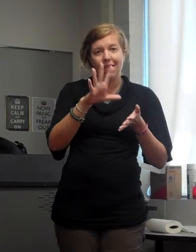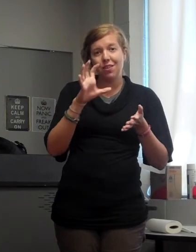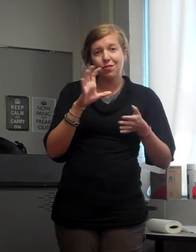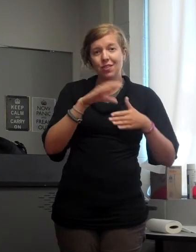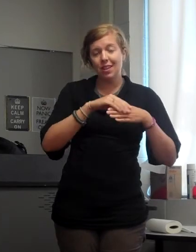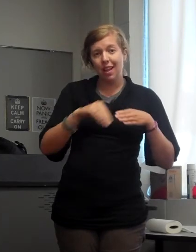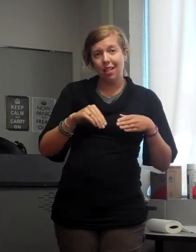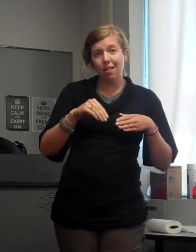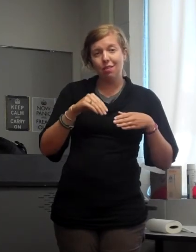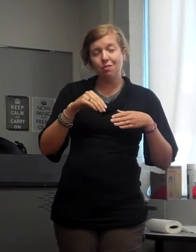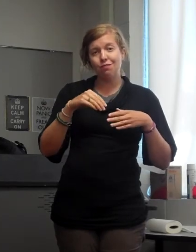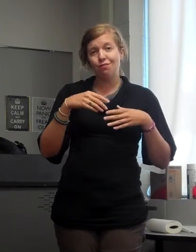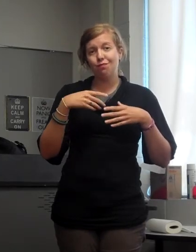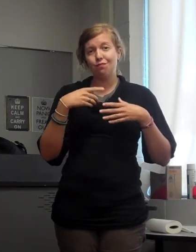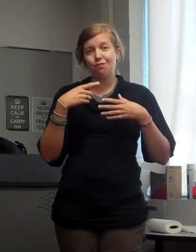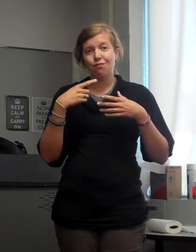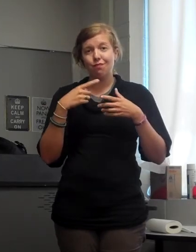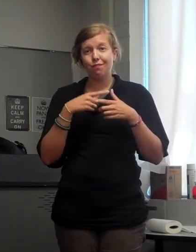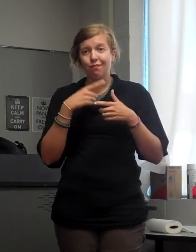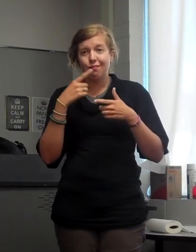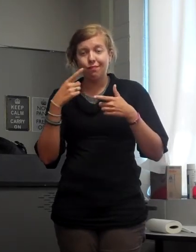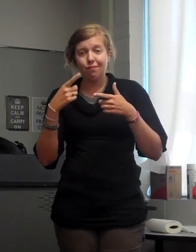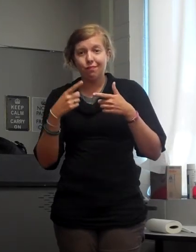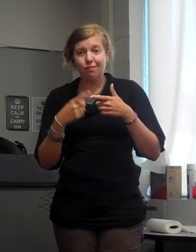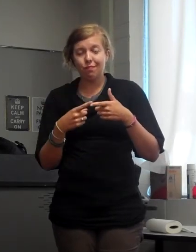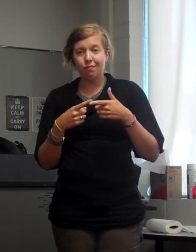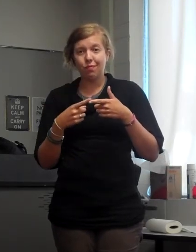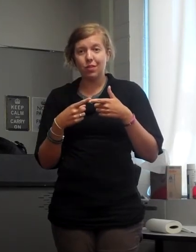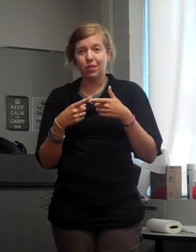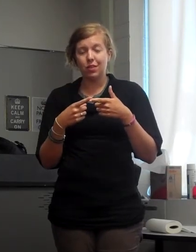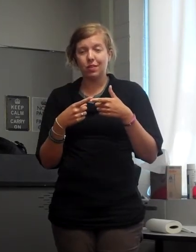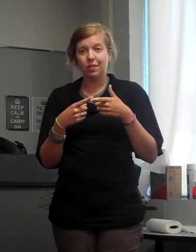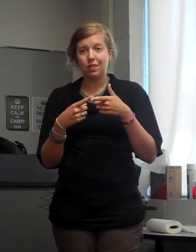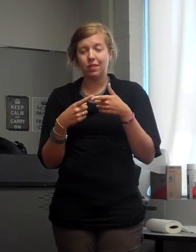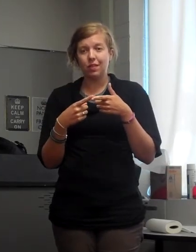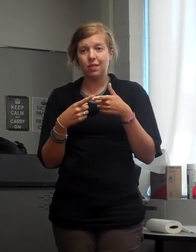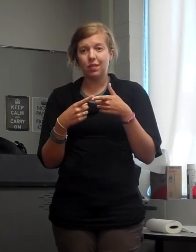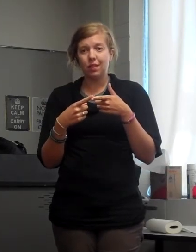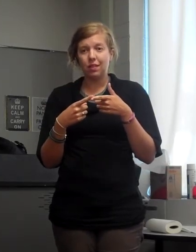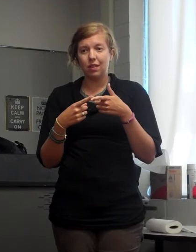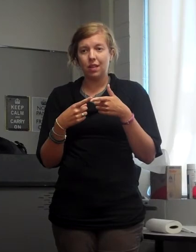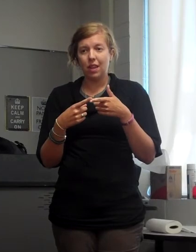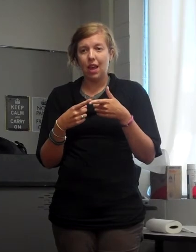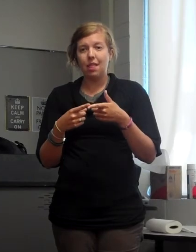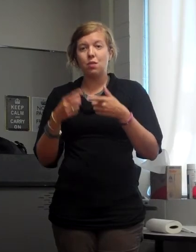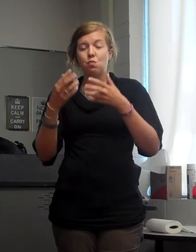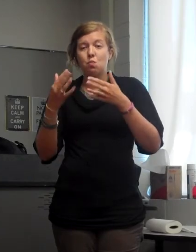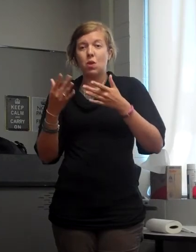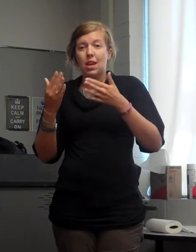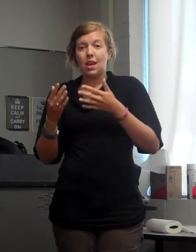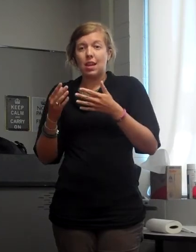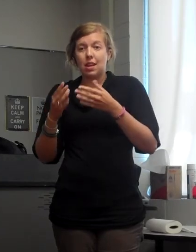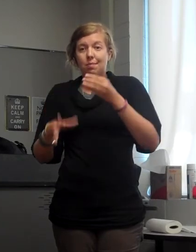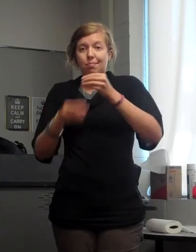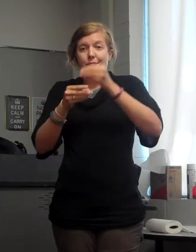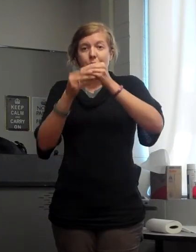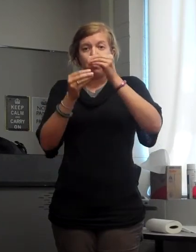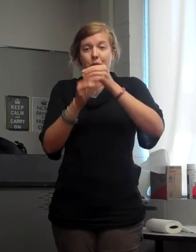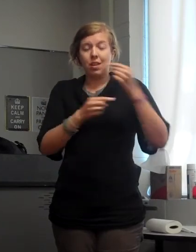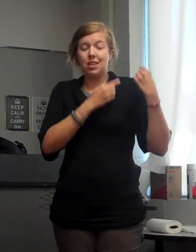$500, then I stopped all my snowball until I got that $1,000 back in the bank again. So there's been a few times